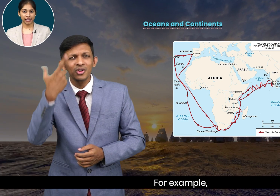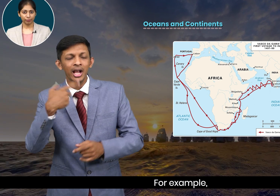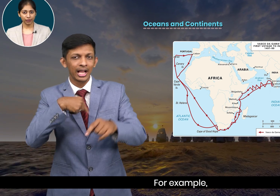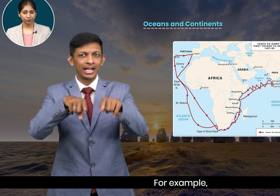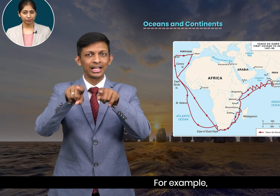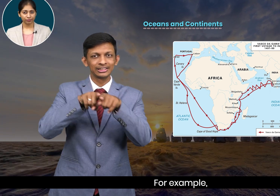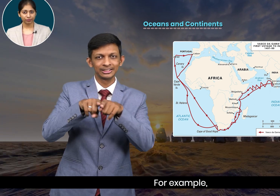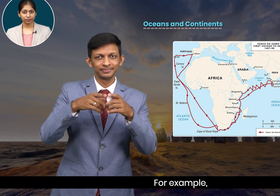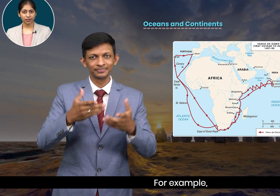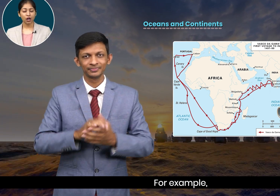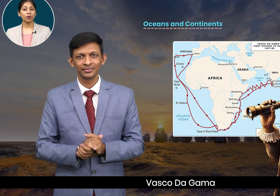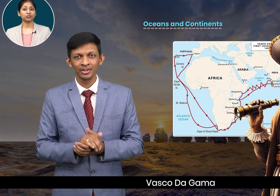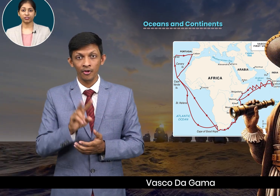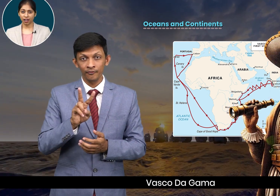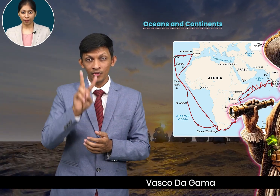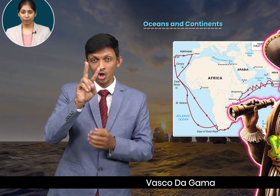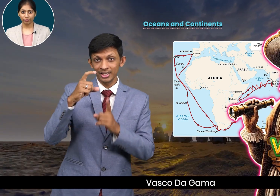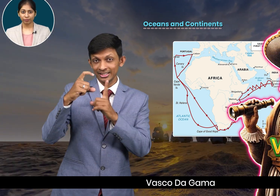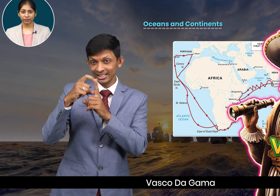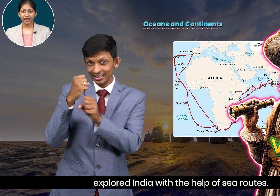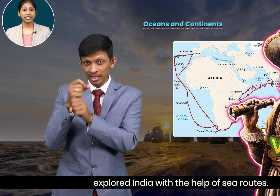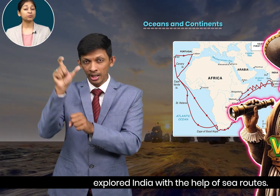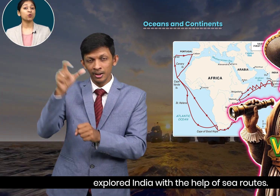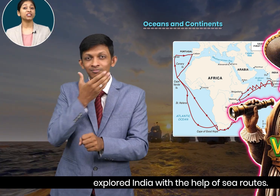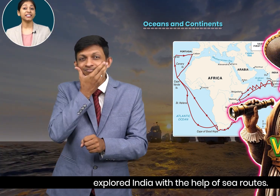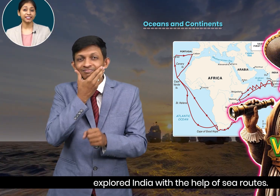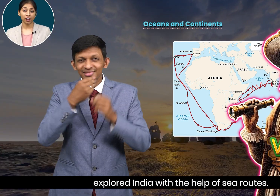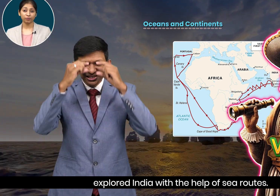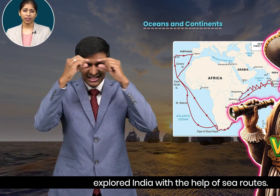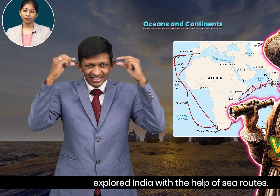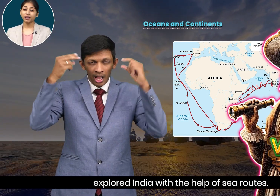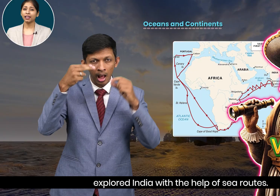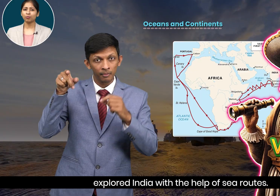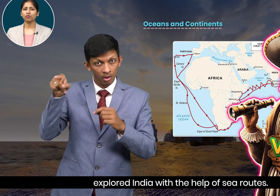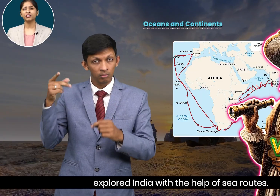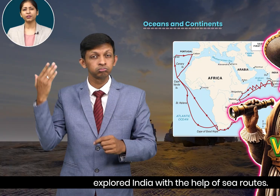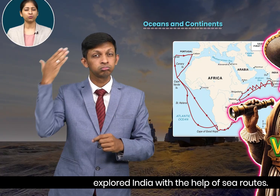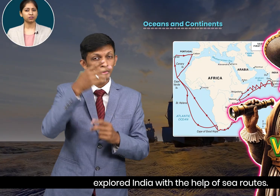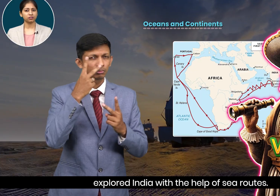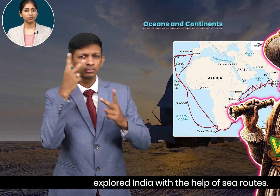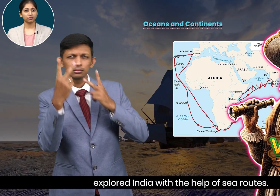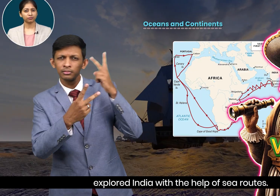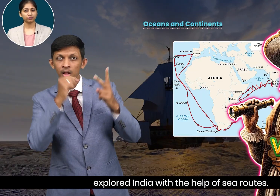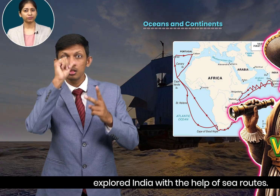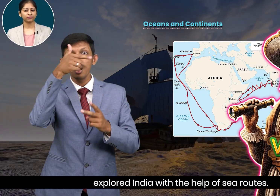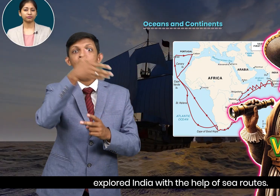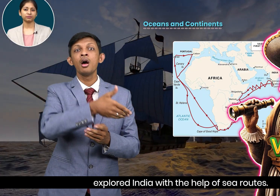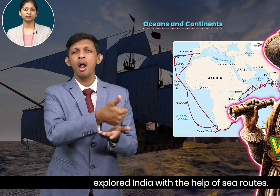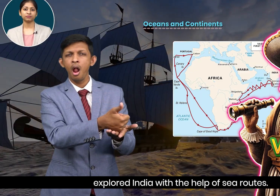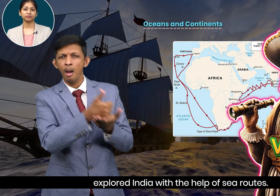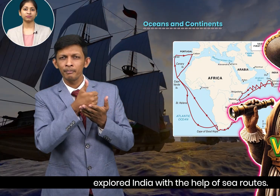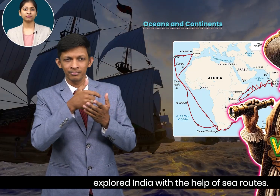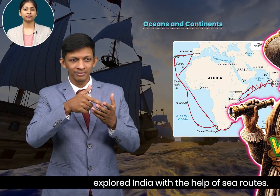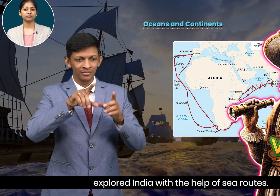For example, Vasco da Gama explored India with the help of sea routes.